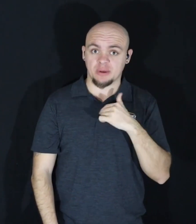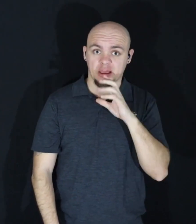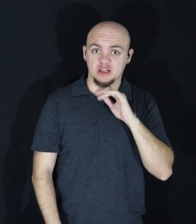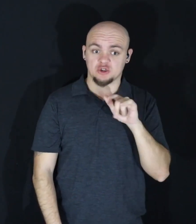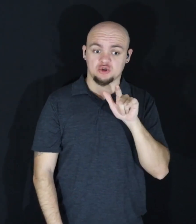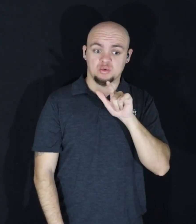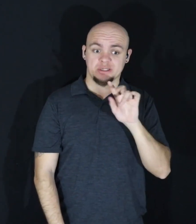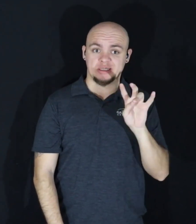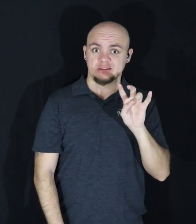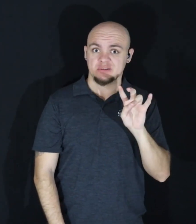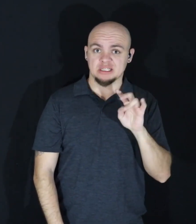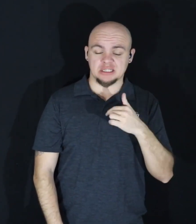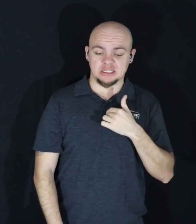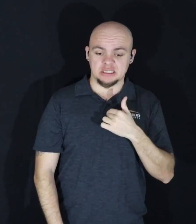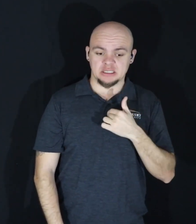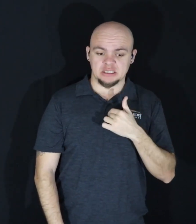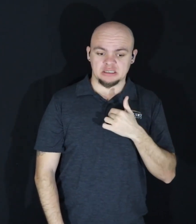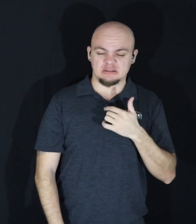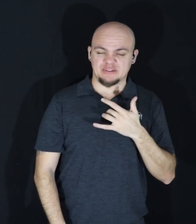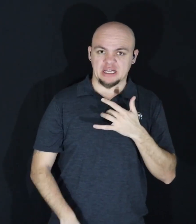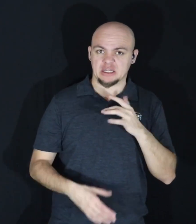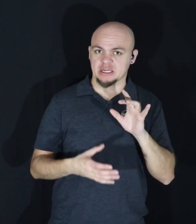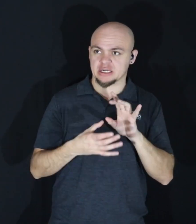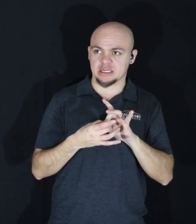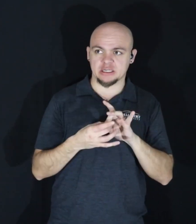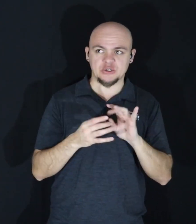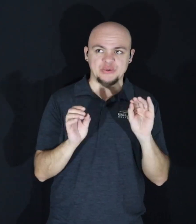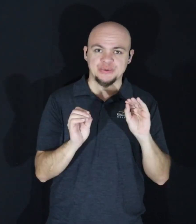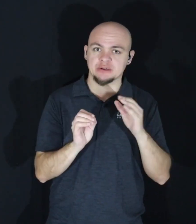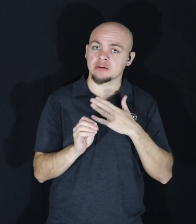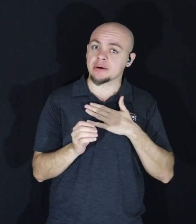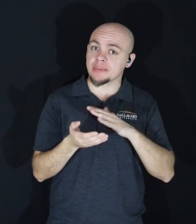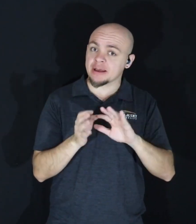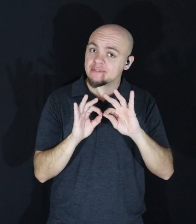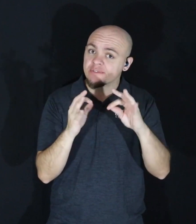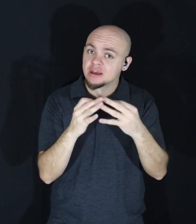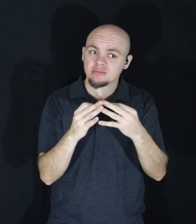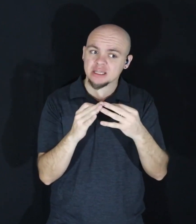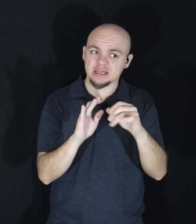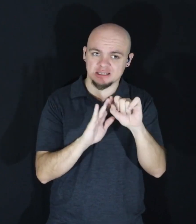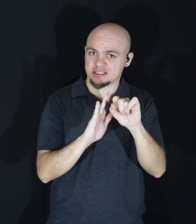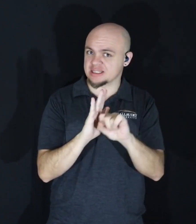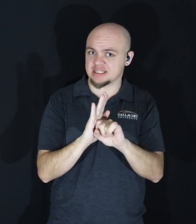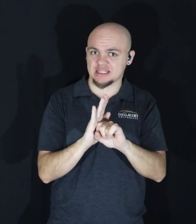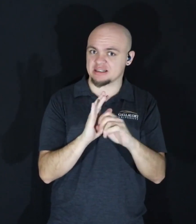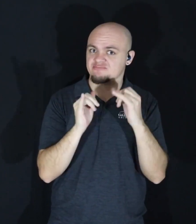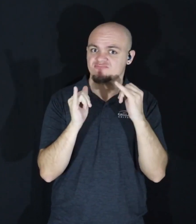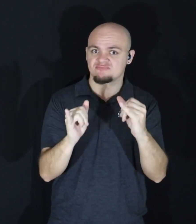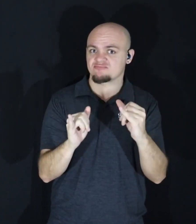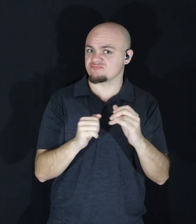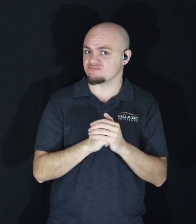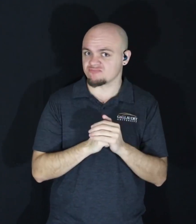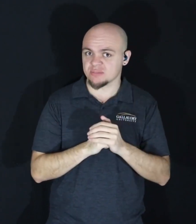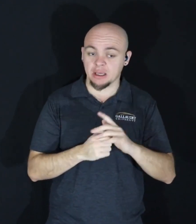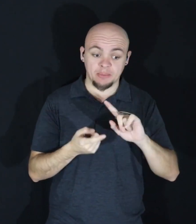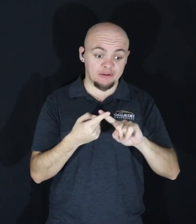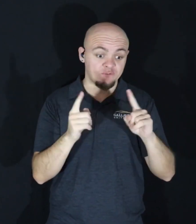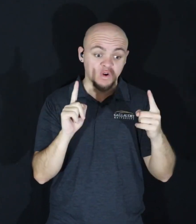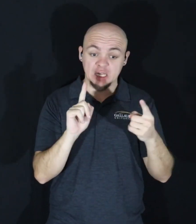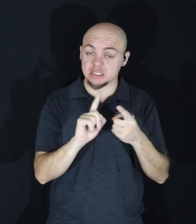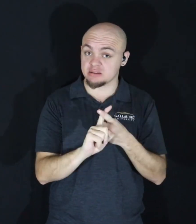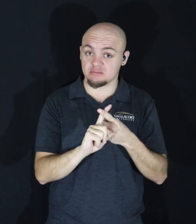hard to connect. Much of my family lived out of state. And my friends, they were planning their